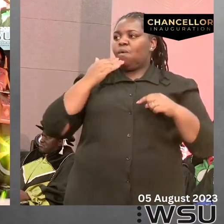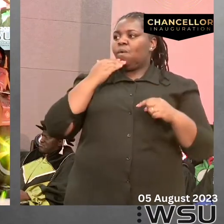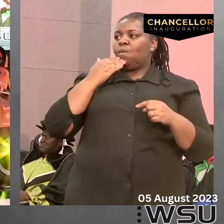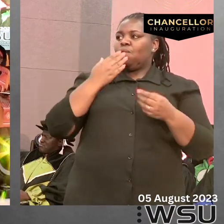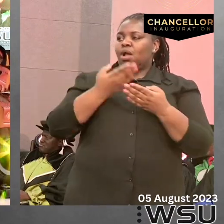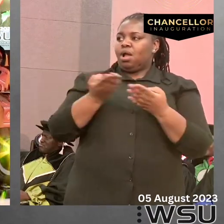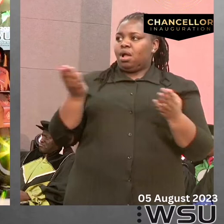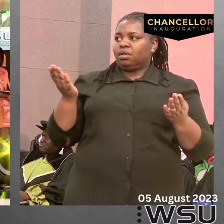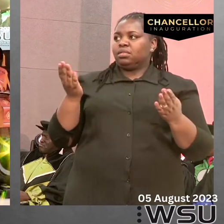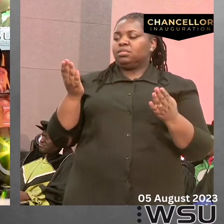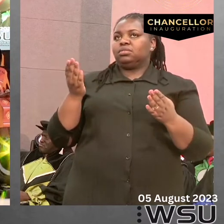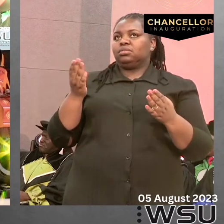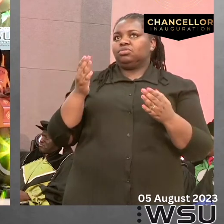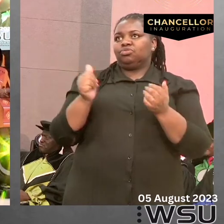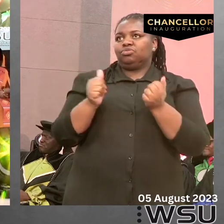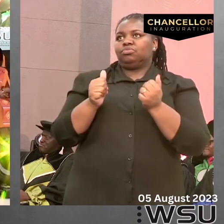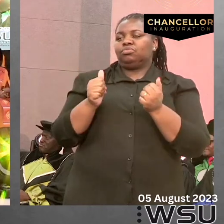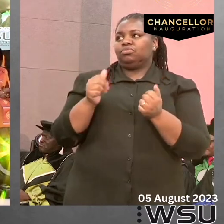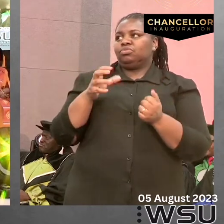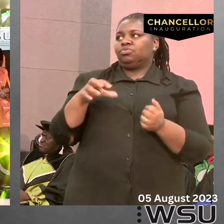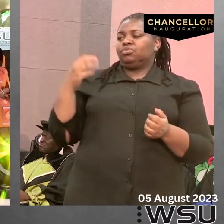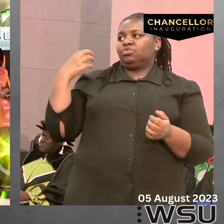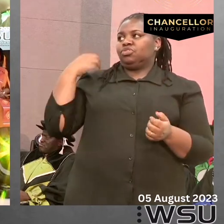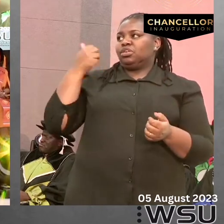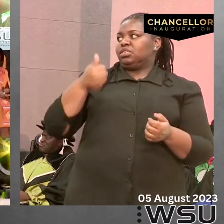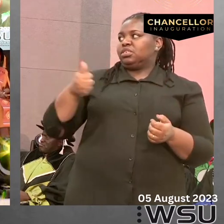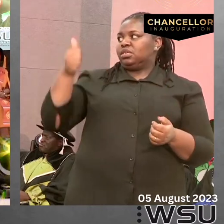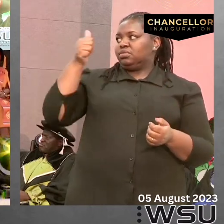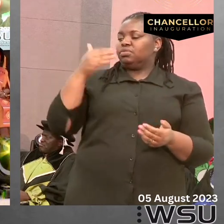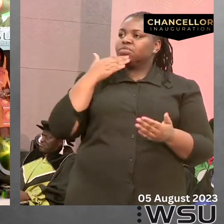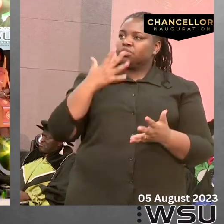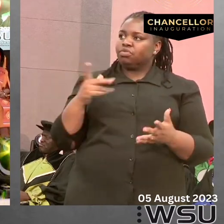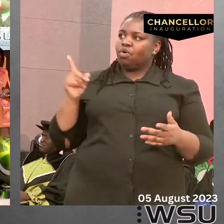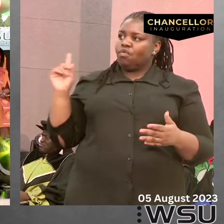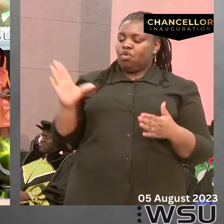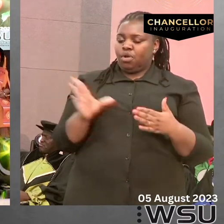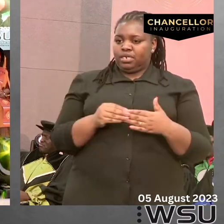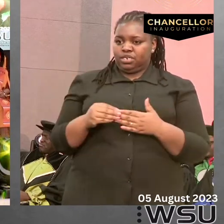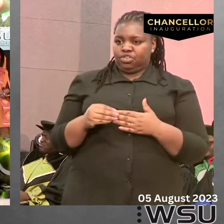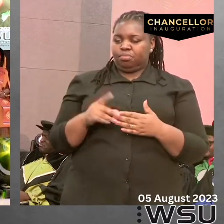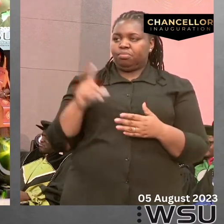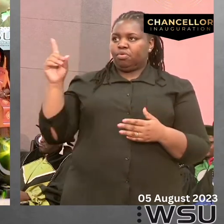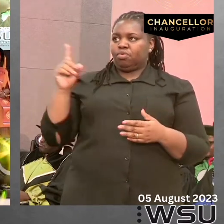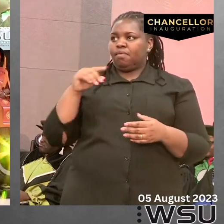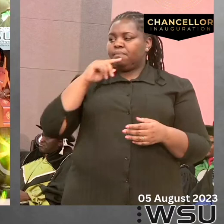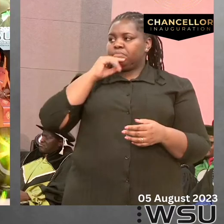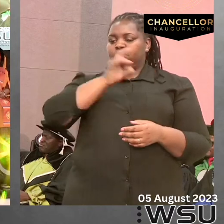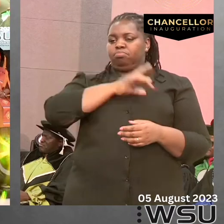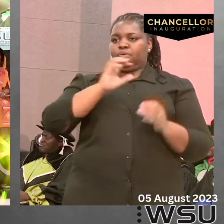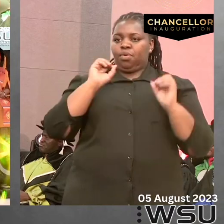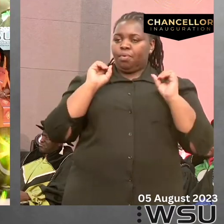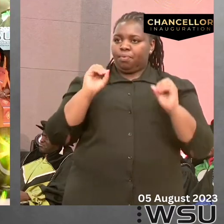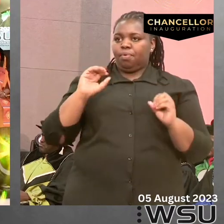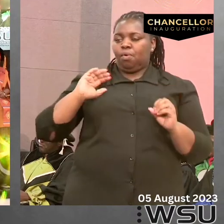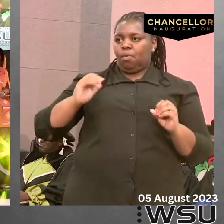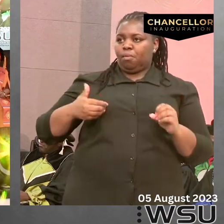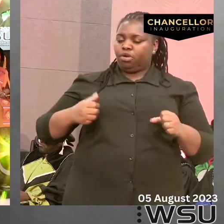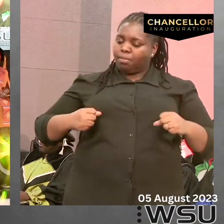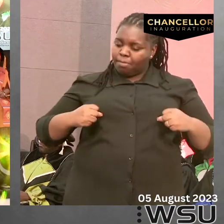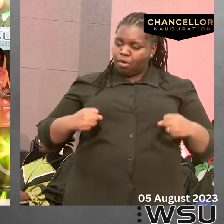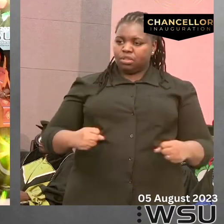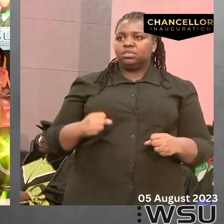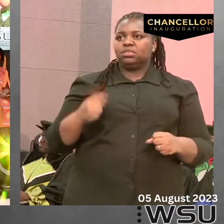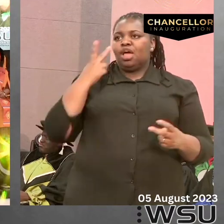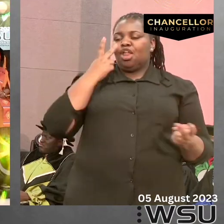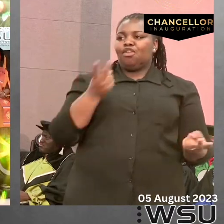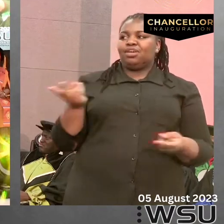our chancellor is. And Professor Songa, thank you for your leadership, for being a fearless woman and bold. And